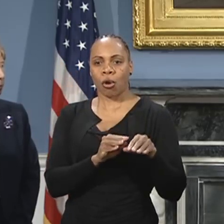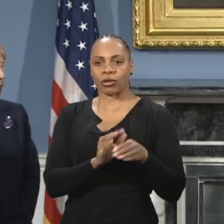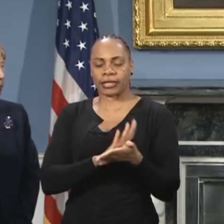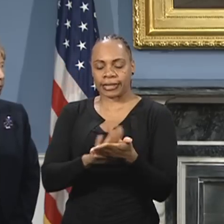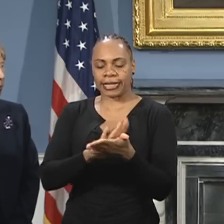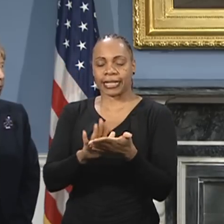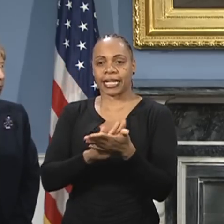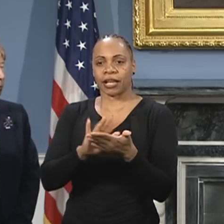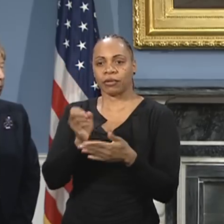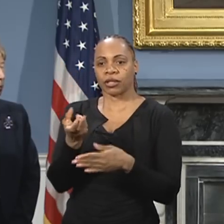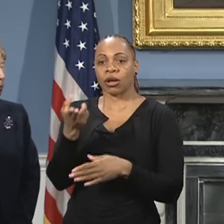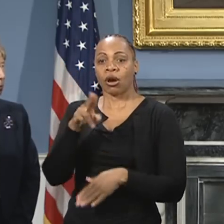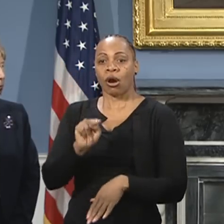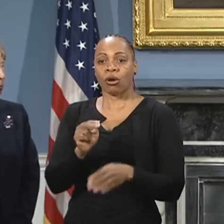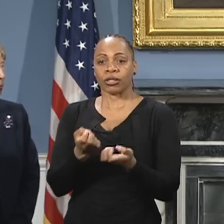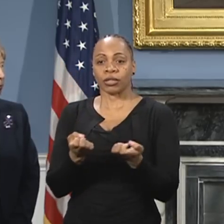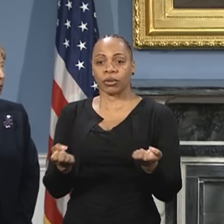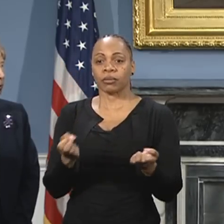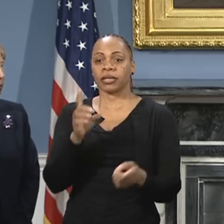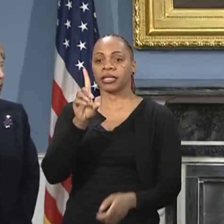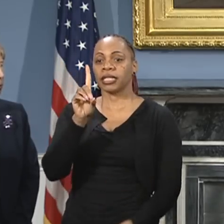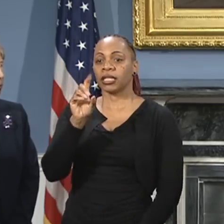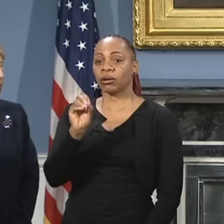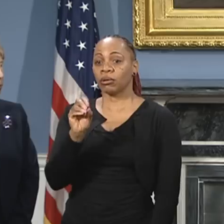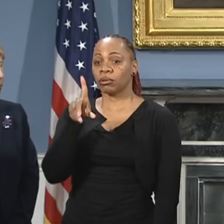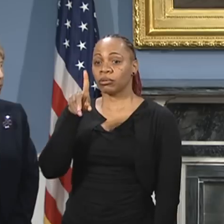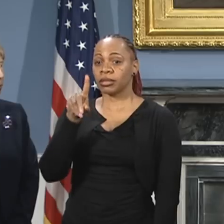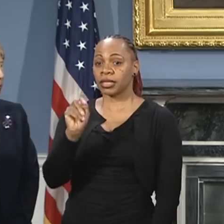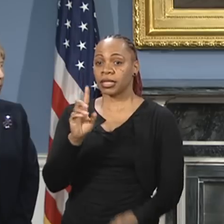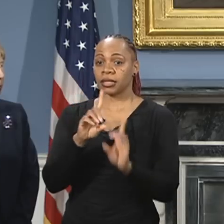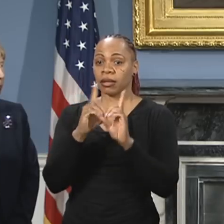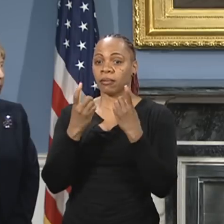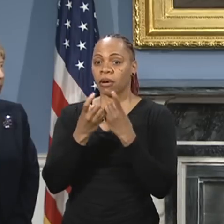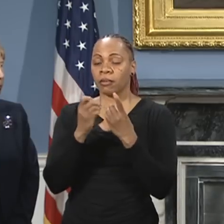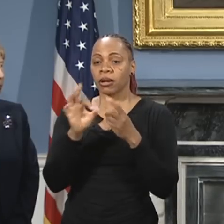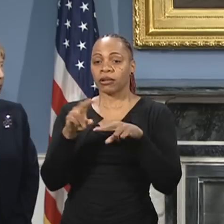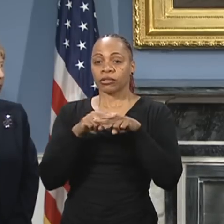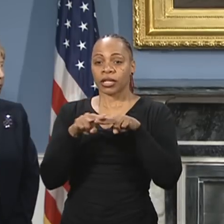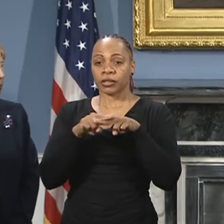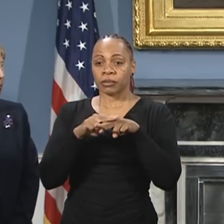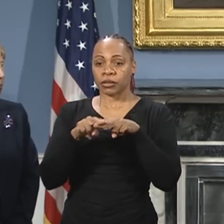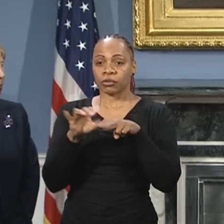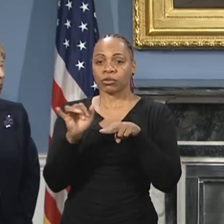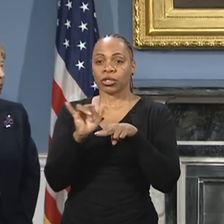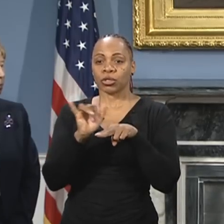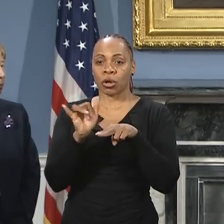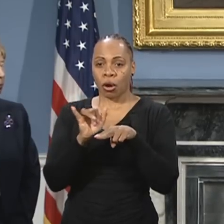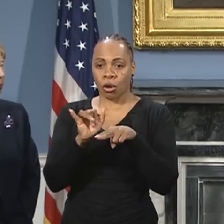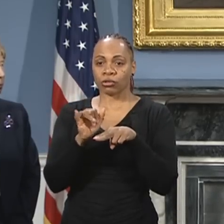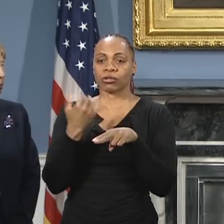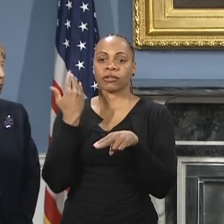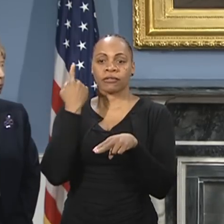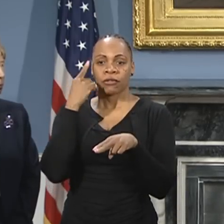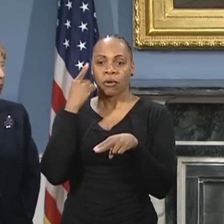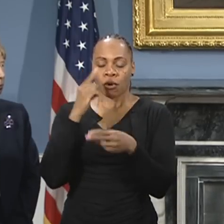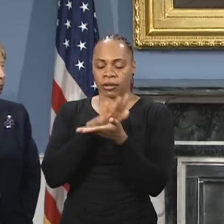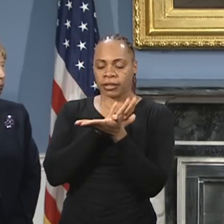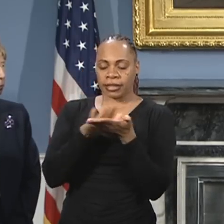DOT has specifically devoted 19 crews to clearing priority pedestrian overpasses.